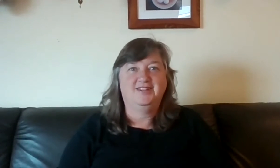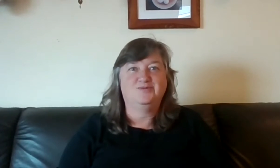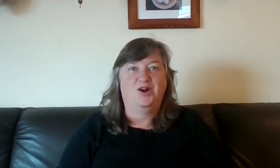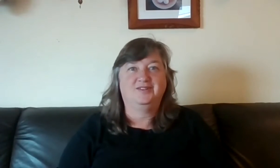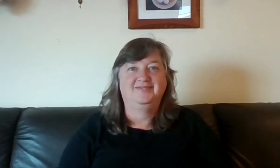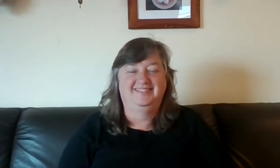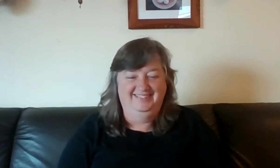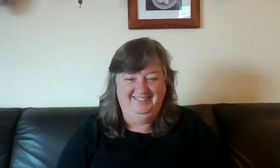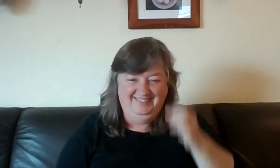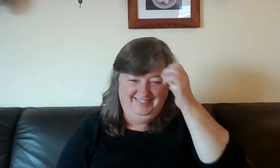let's walk.